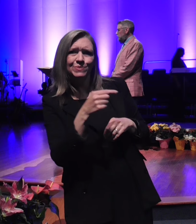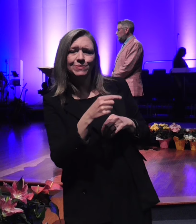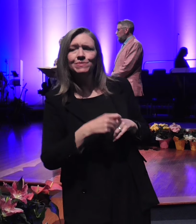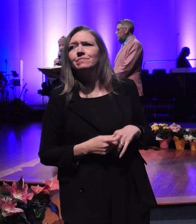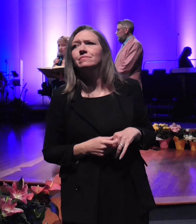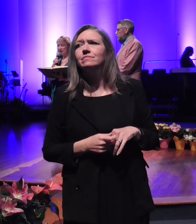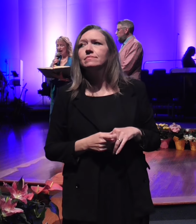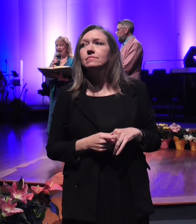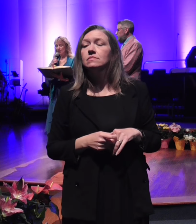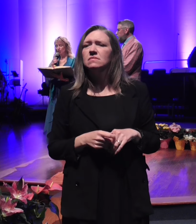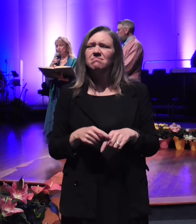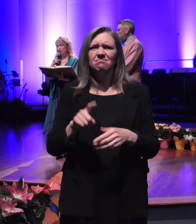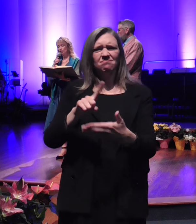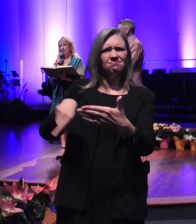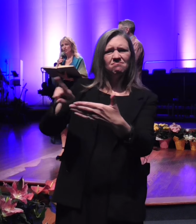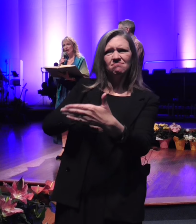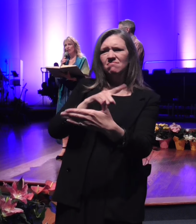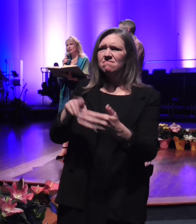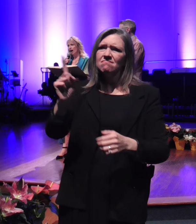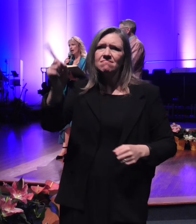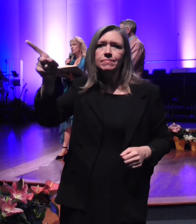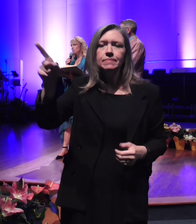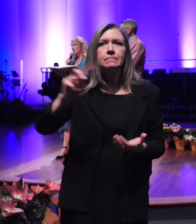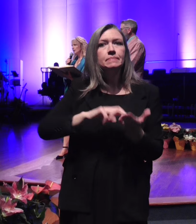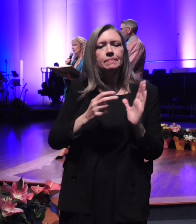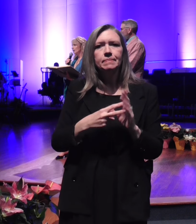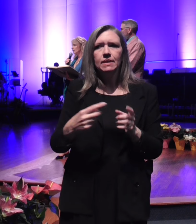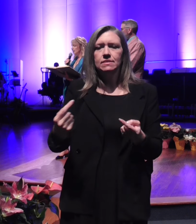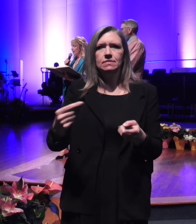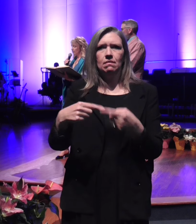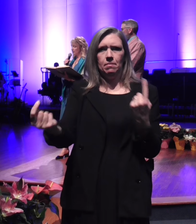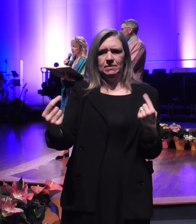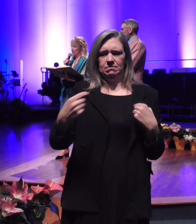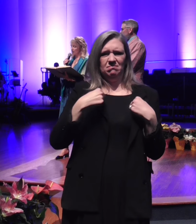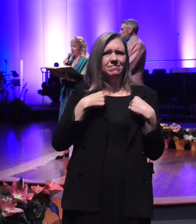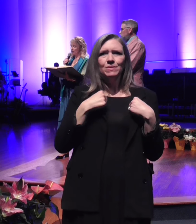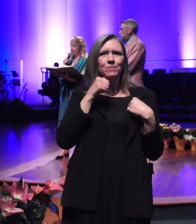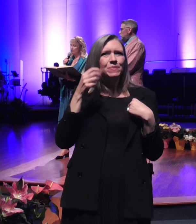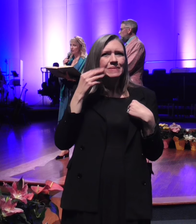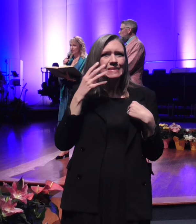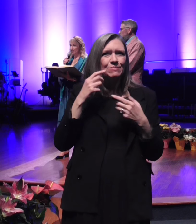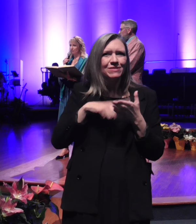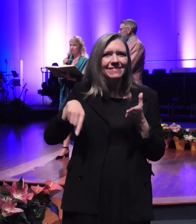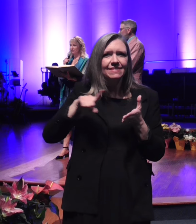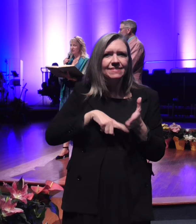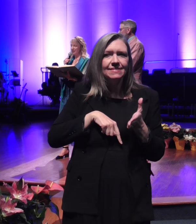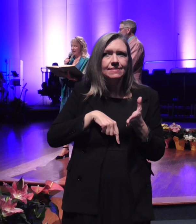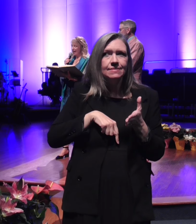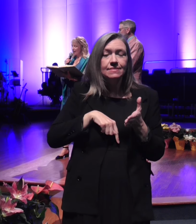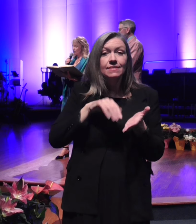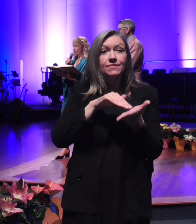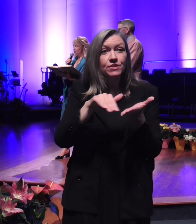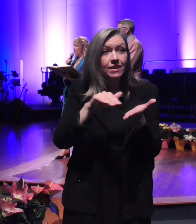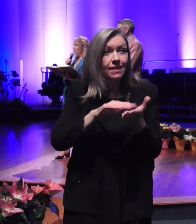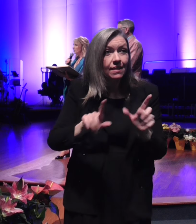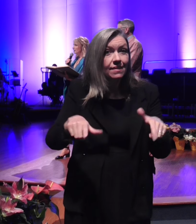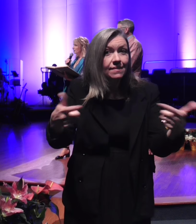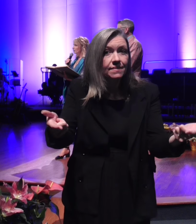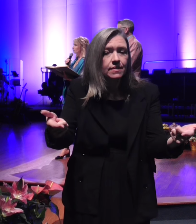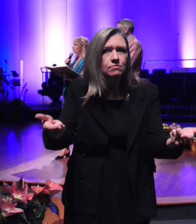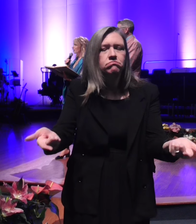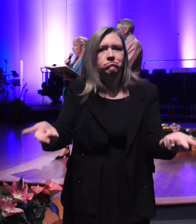do not condemn, and you surely shall not be condemned. Forgive, and you